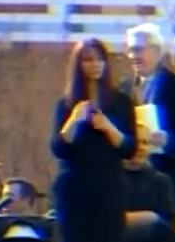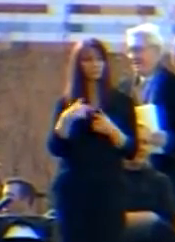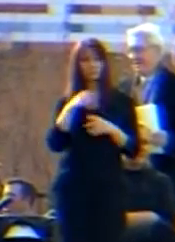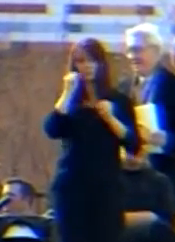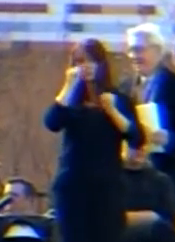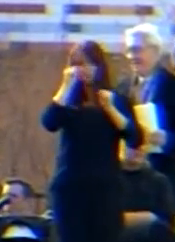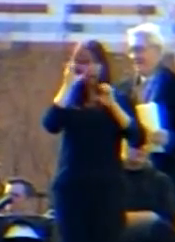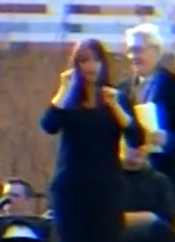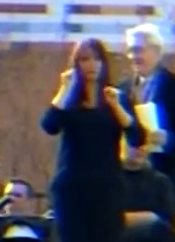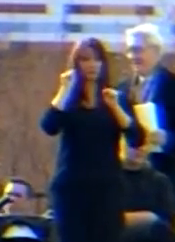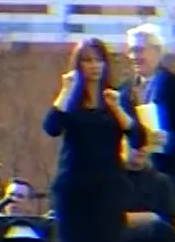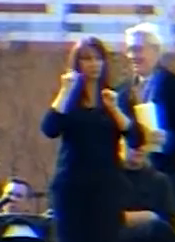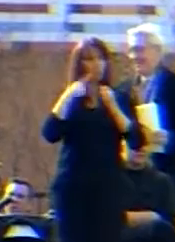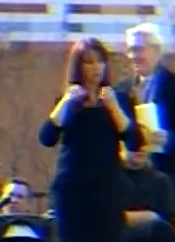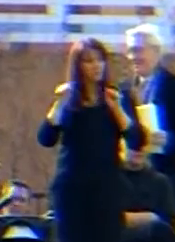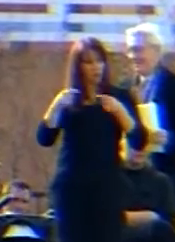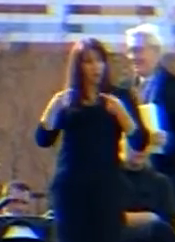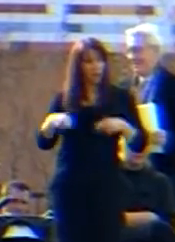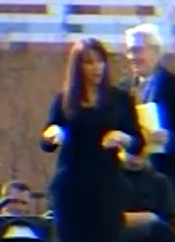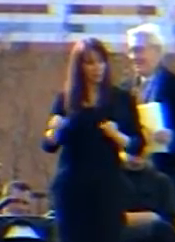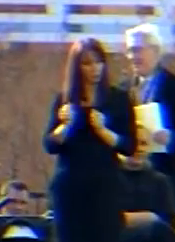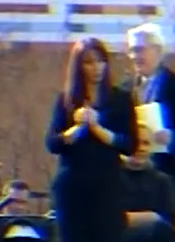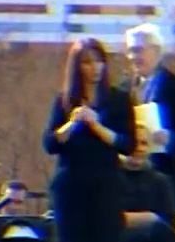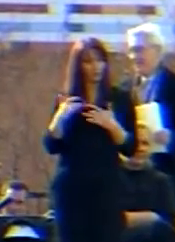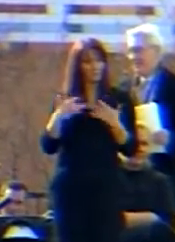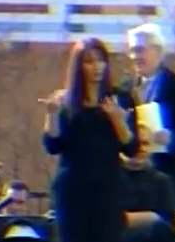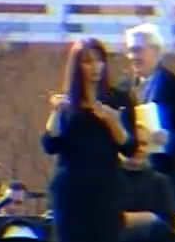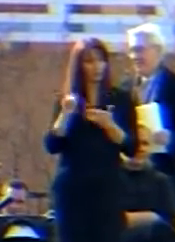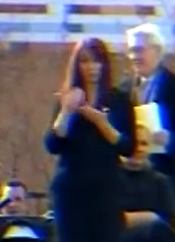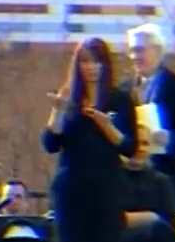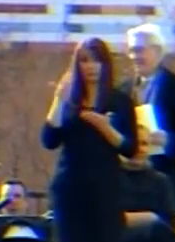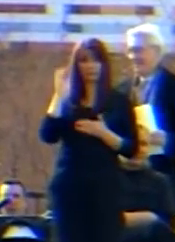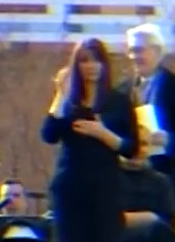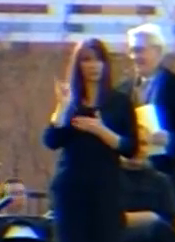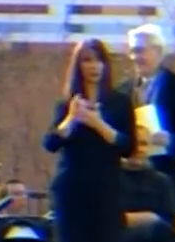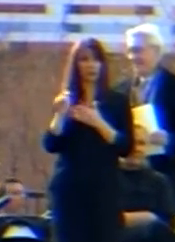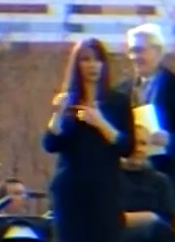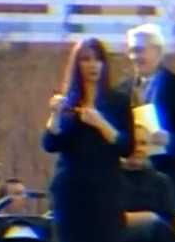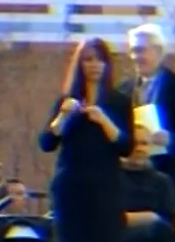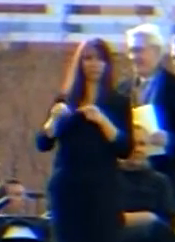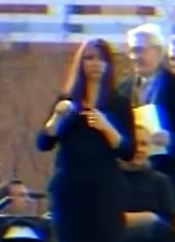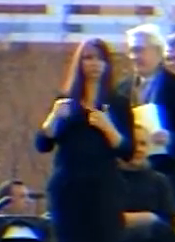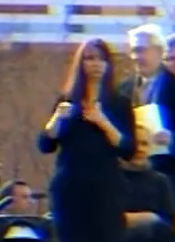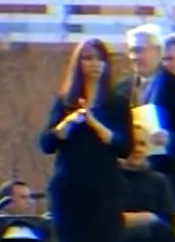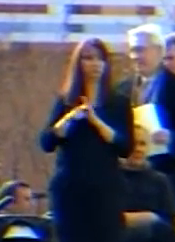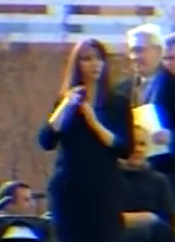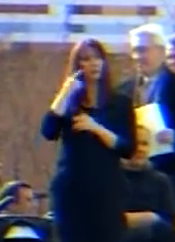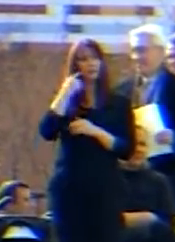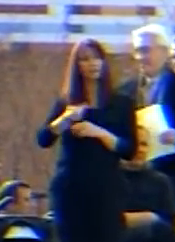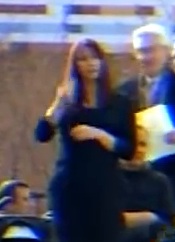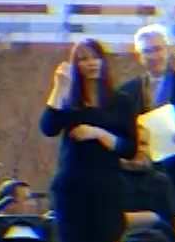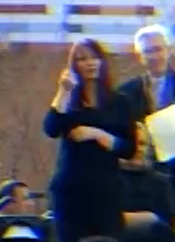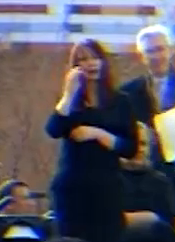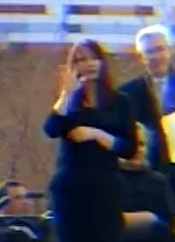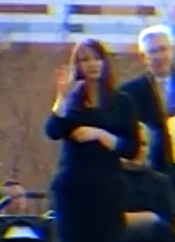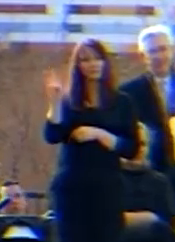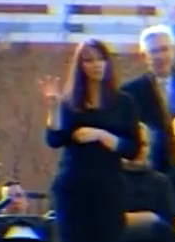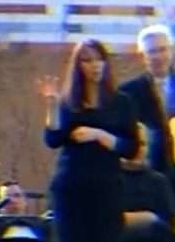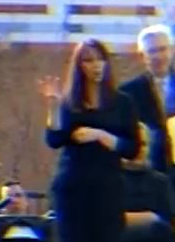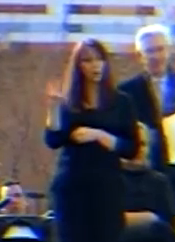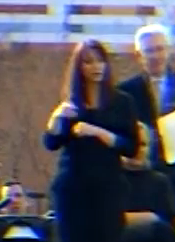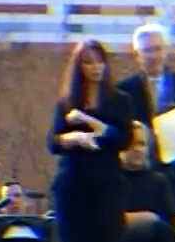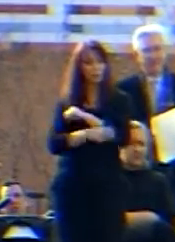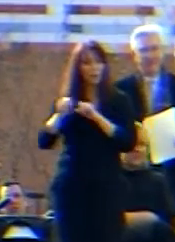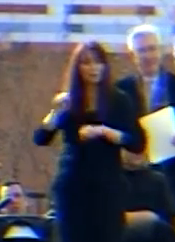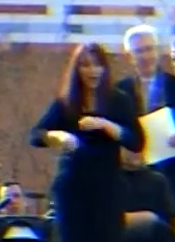are amazed at what can happen with an event that might seem like a setback. Who would have thought in 1954 a